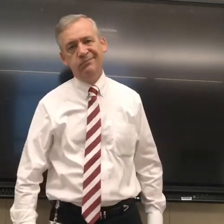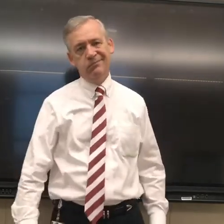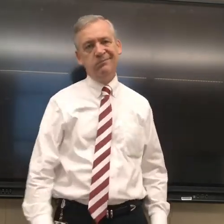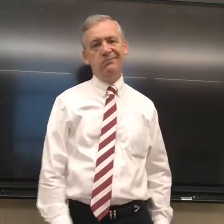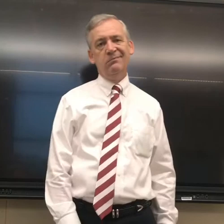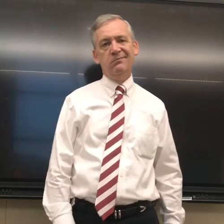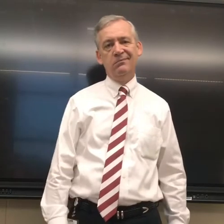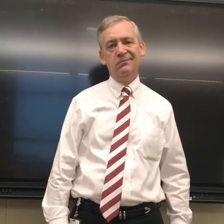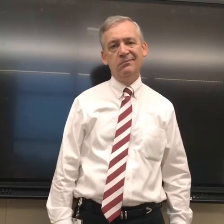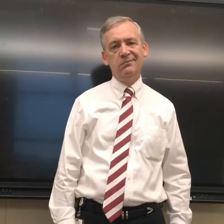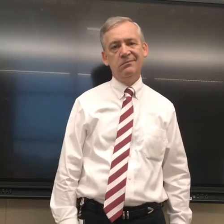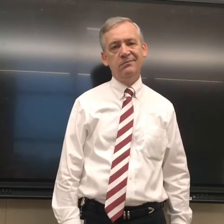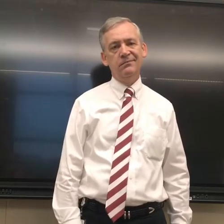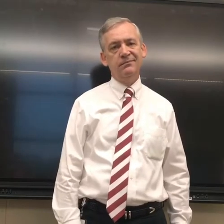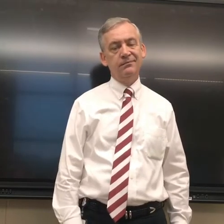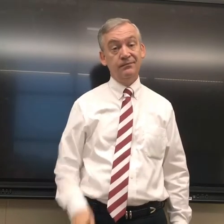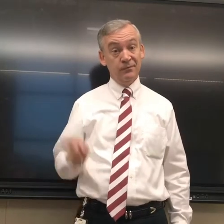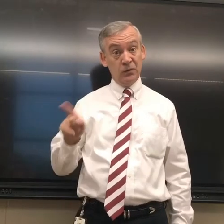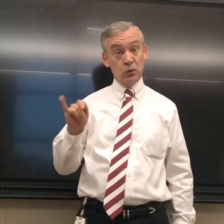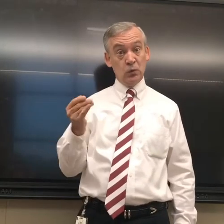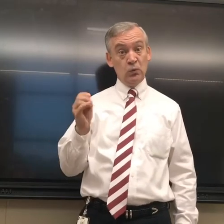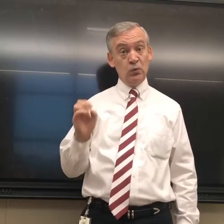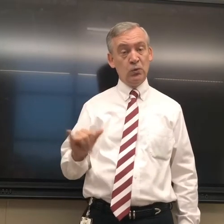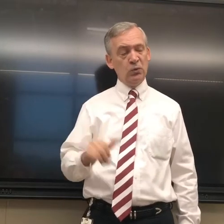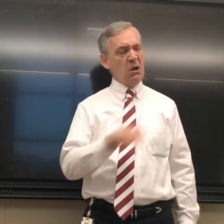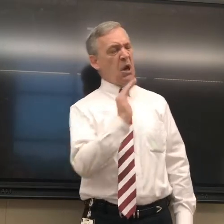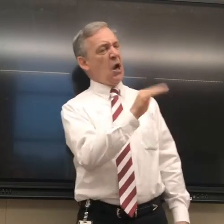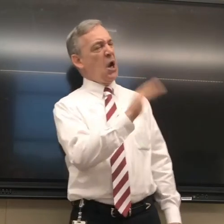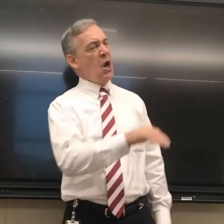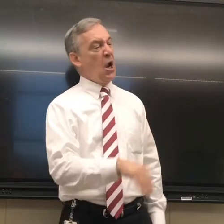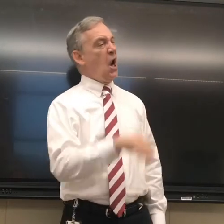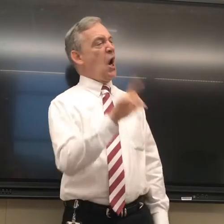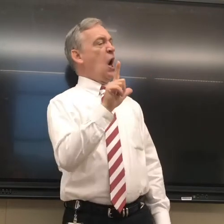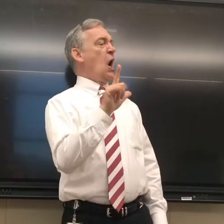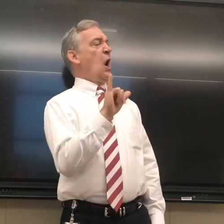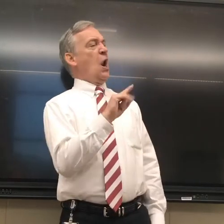"Hey, Lisbeth," Joey yelled. He never talked when he could yell.